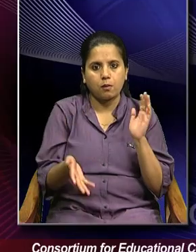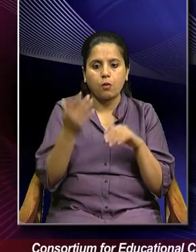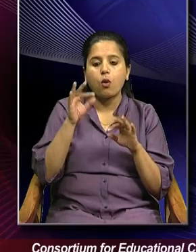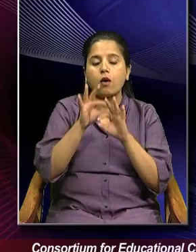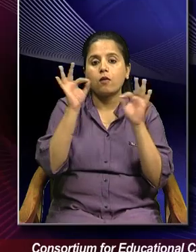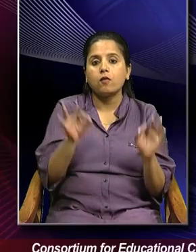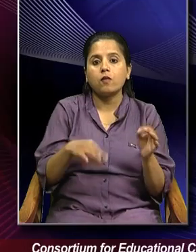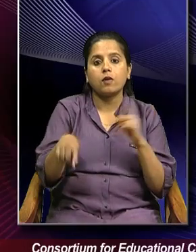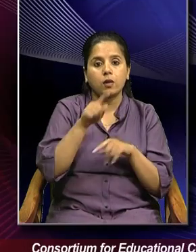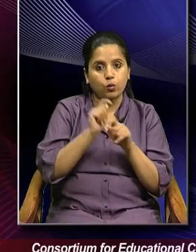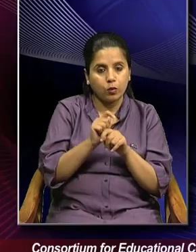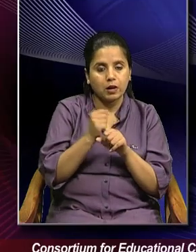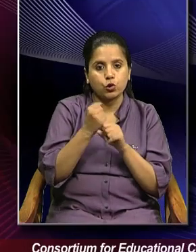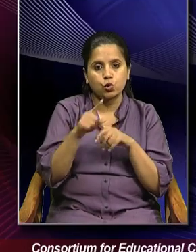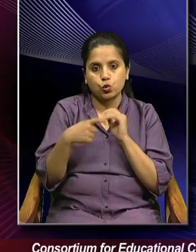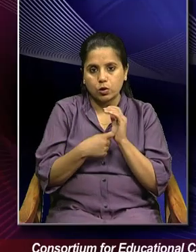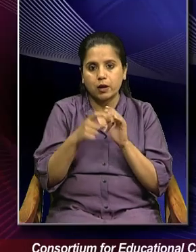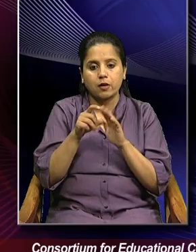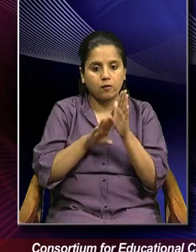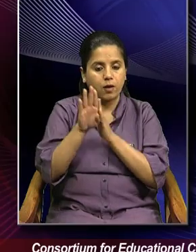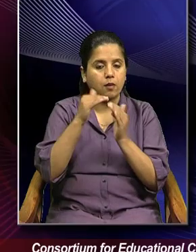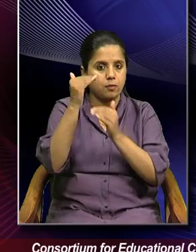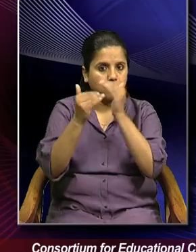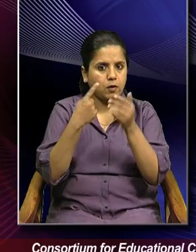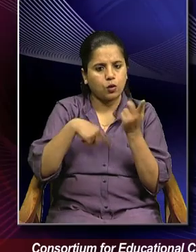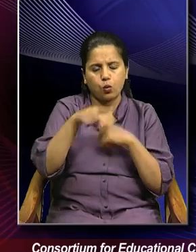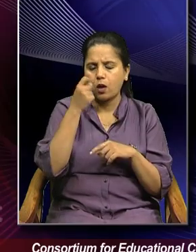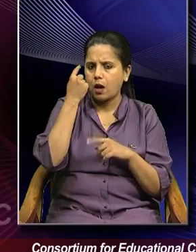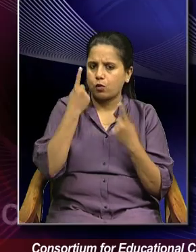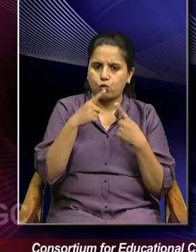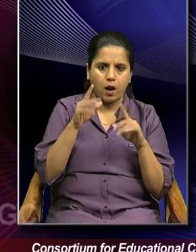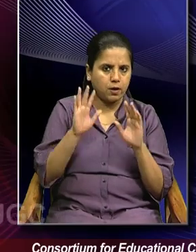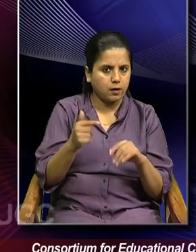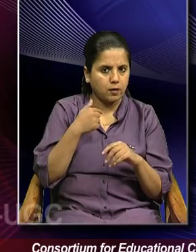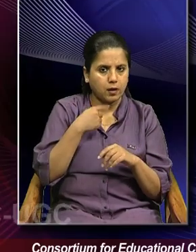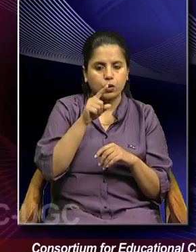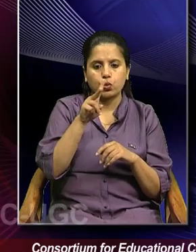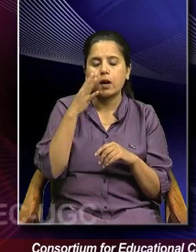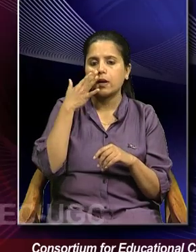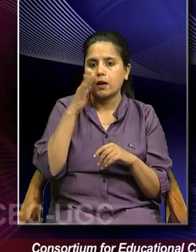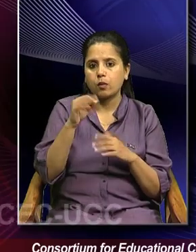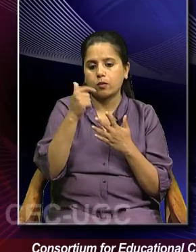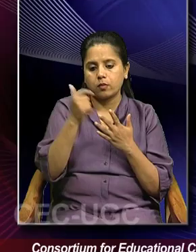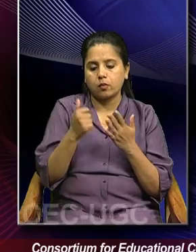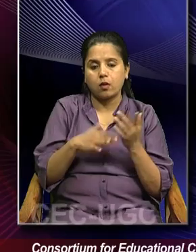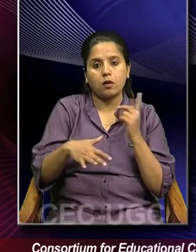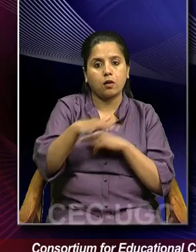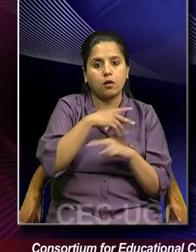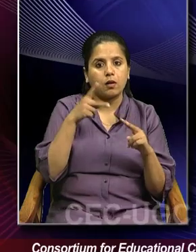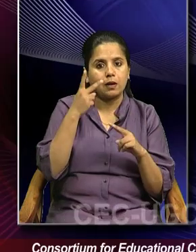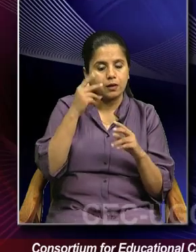of gender and development, as we just rightly understood the 12 critical areas of concern